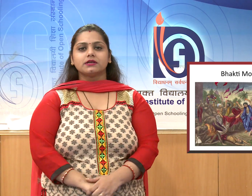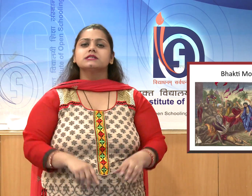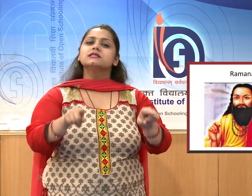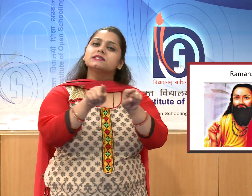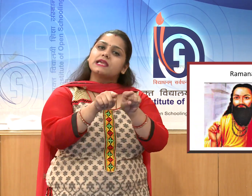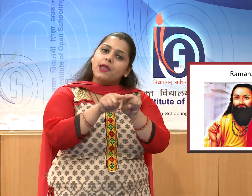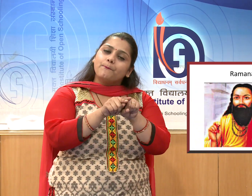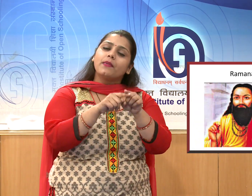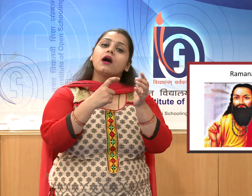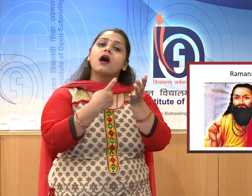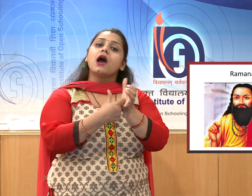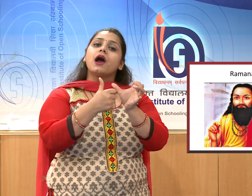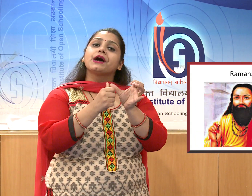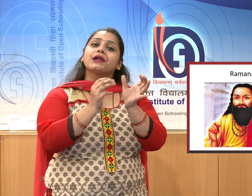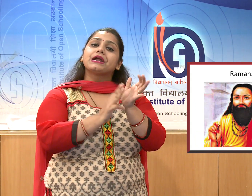like Ramananda,